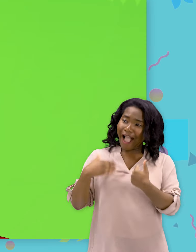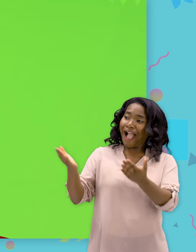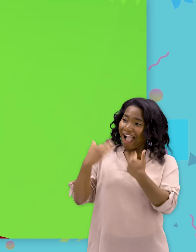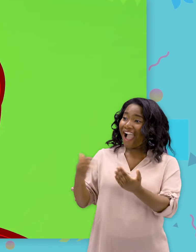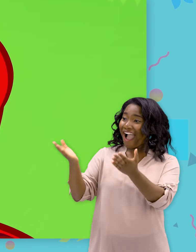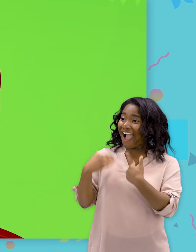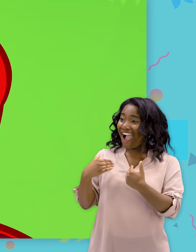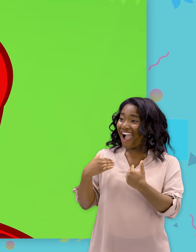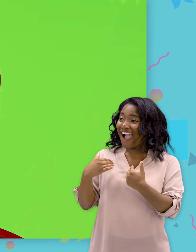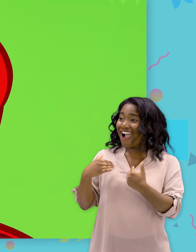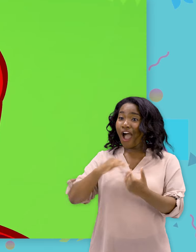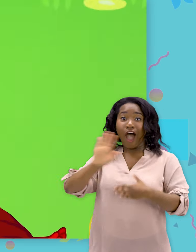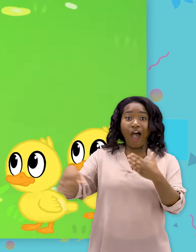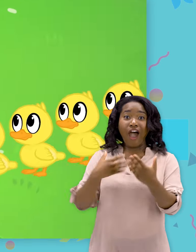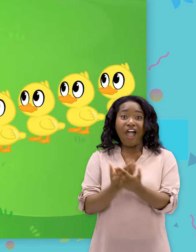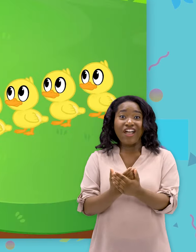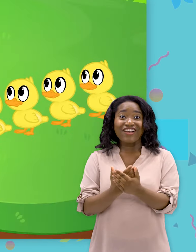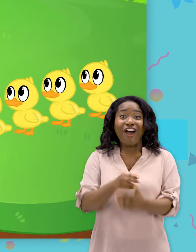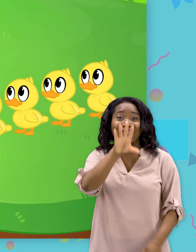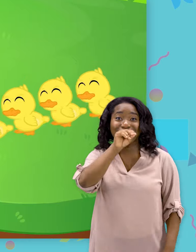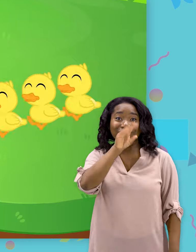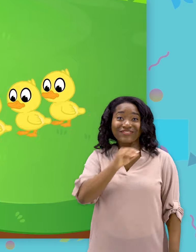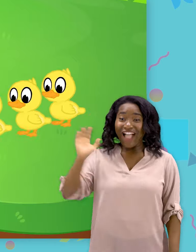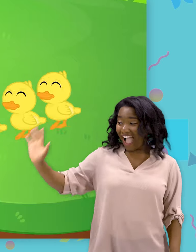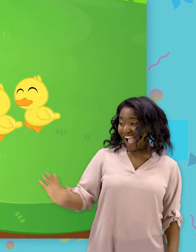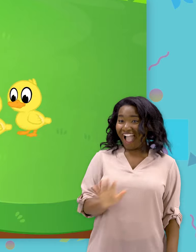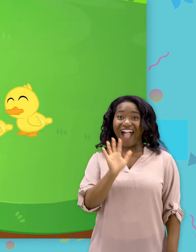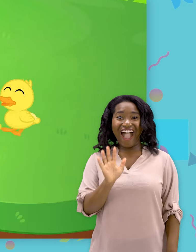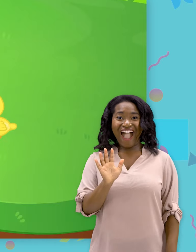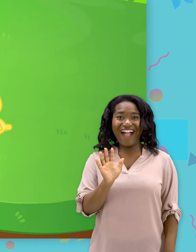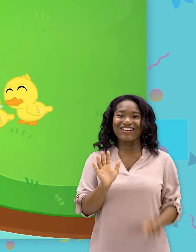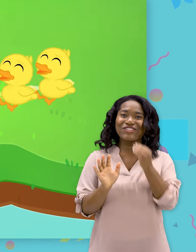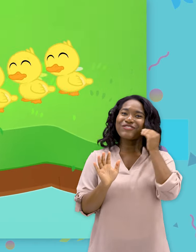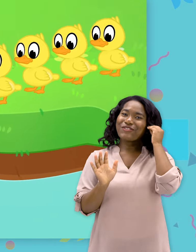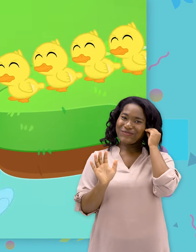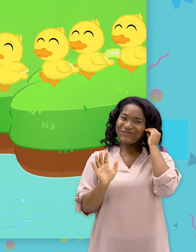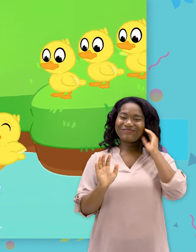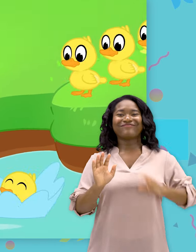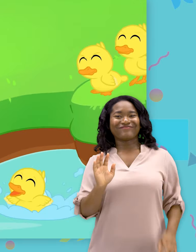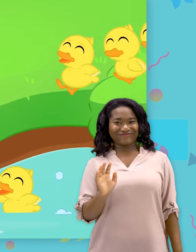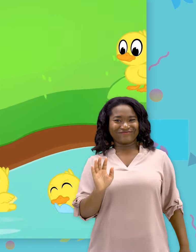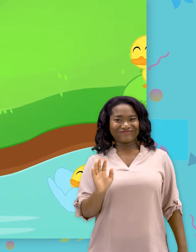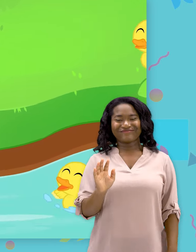duck said, quack, quack, quack, and all the five little ducks came swimming back.